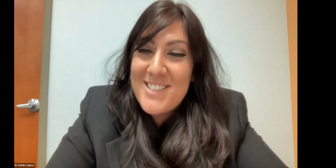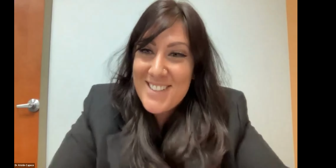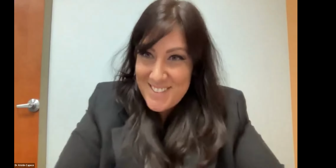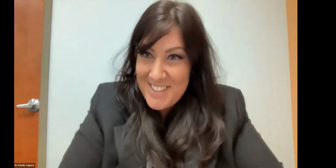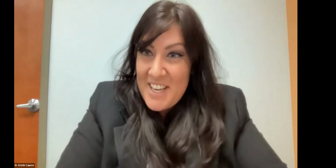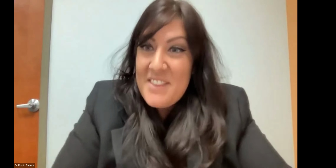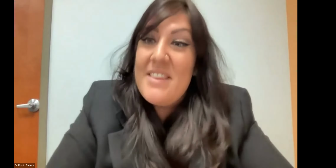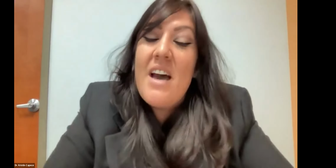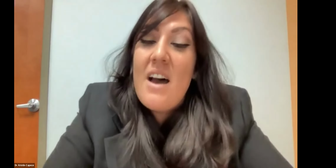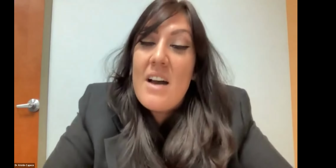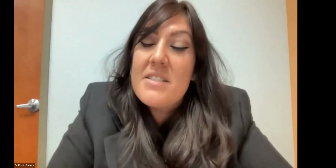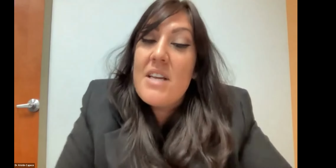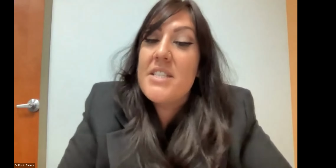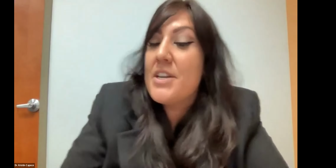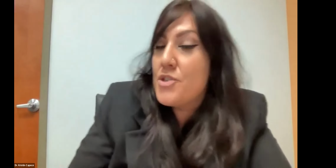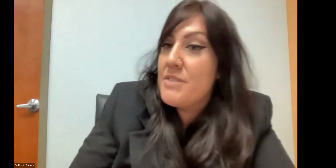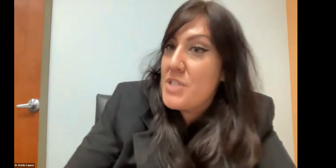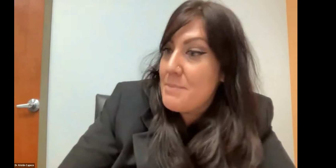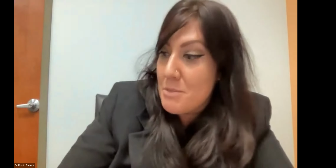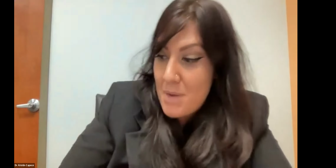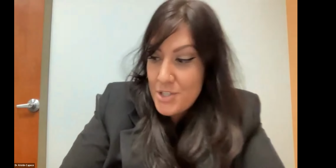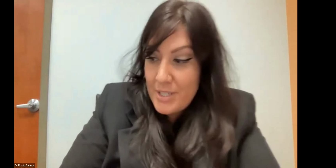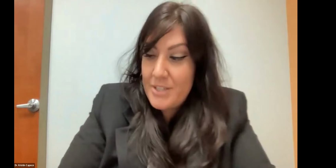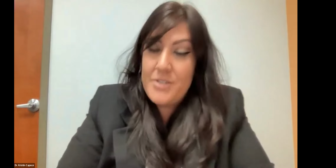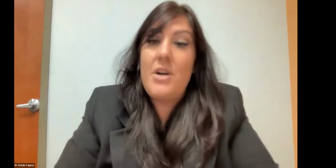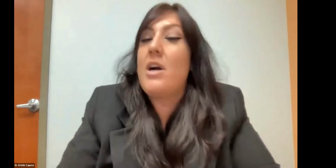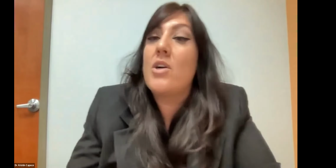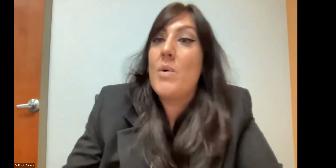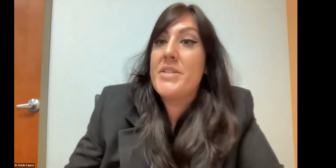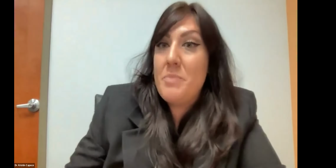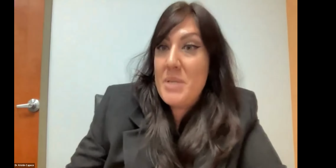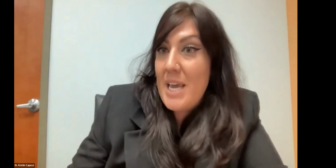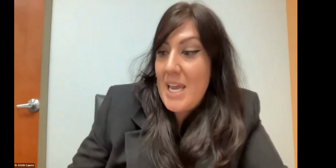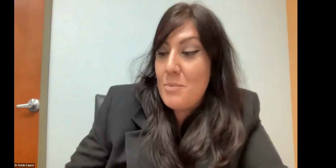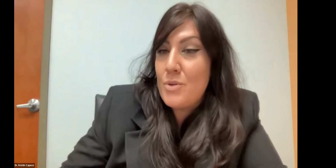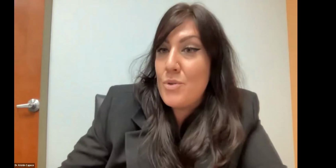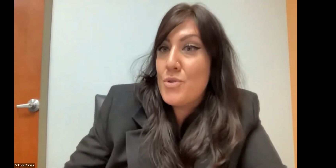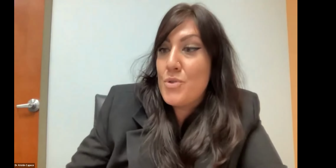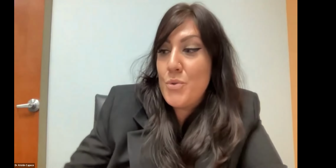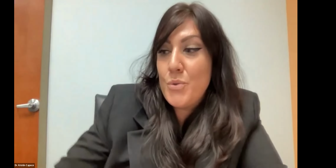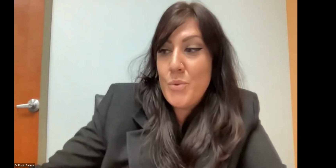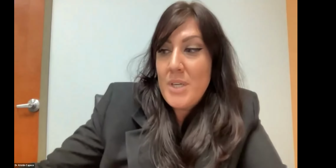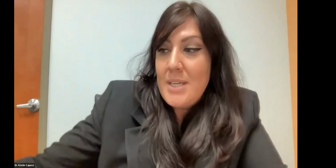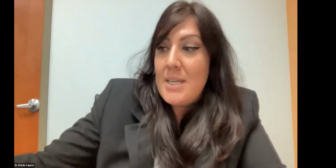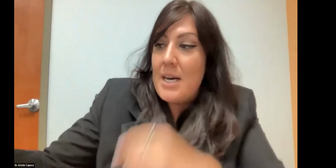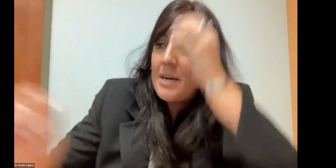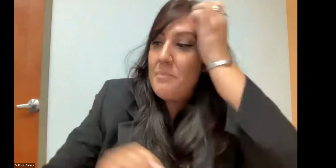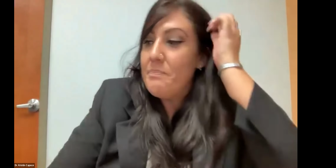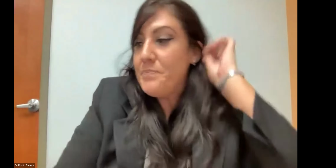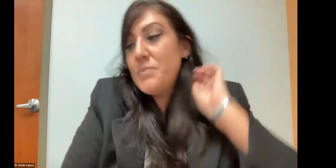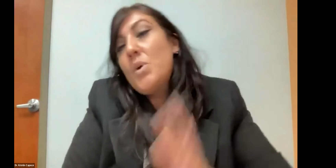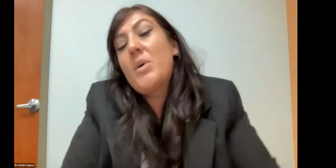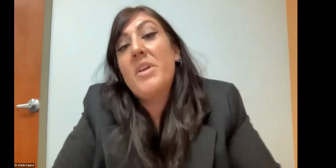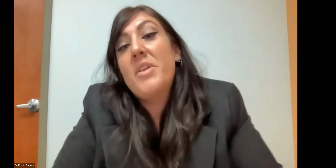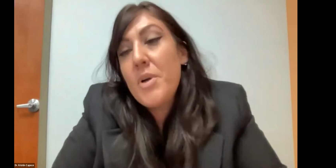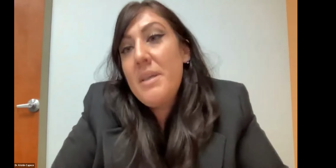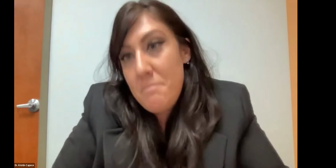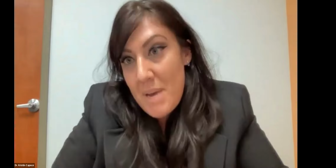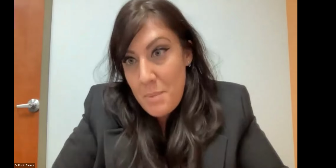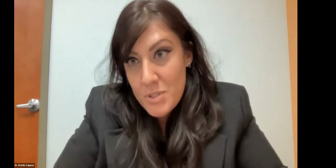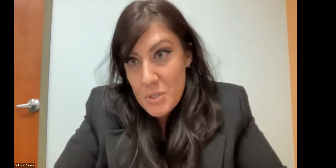I apologize. Selective estrogen receptor modulators are going to be able to work